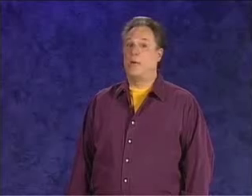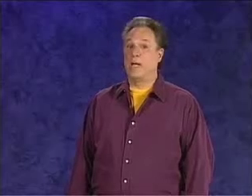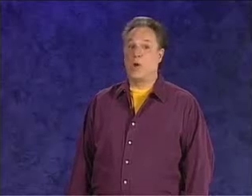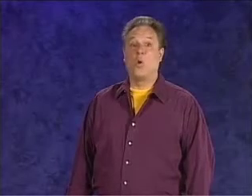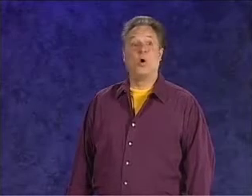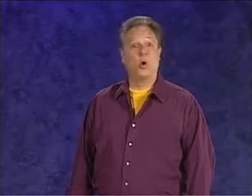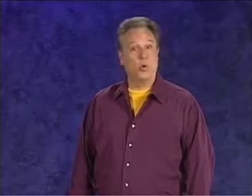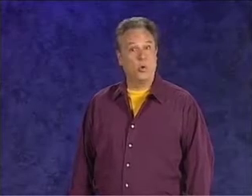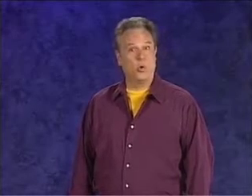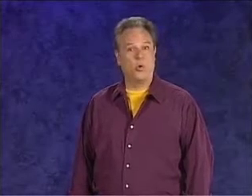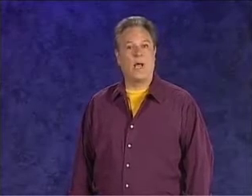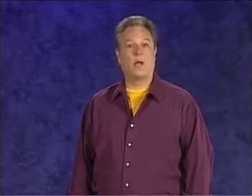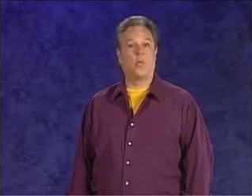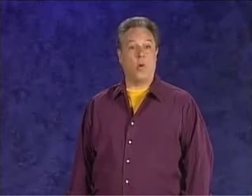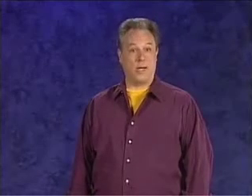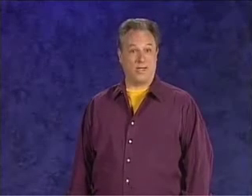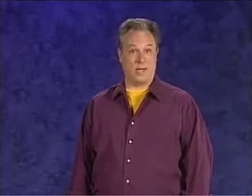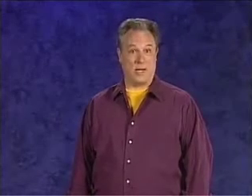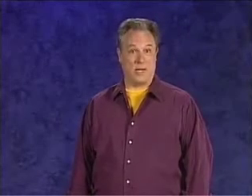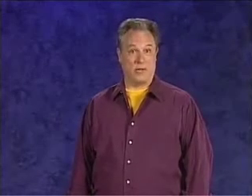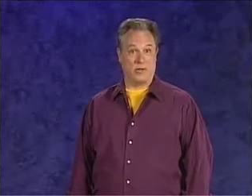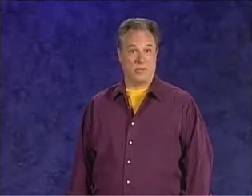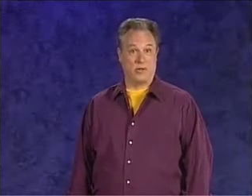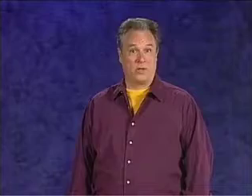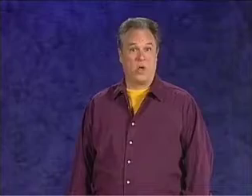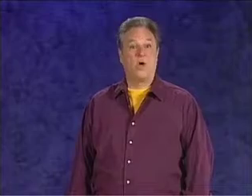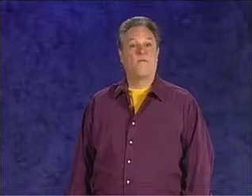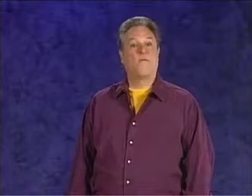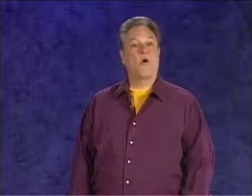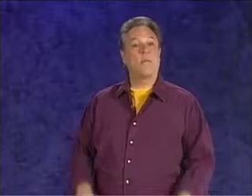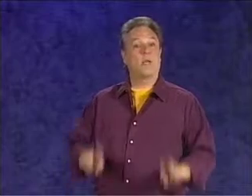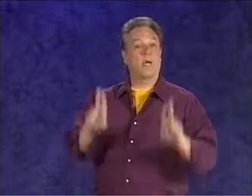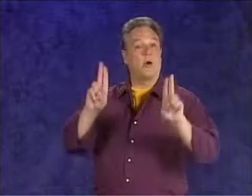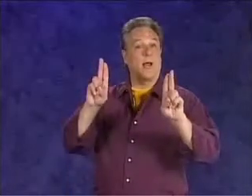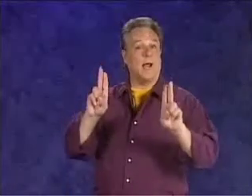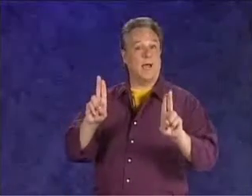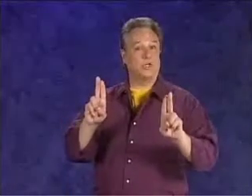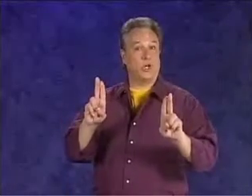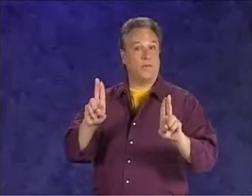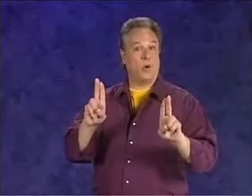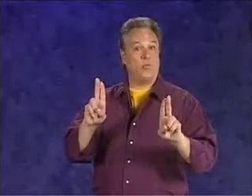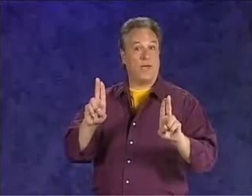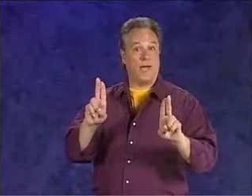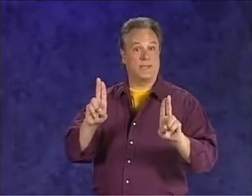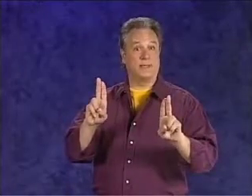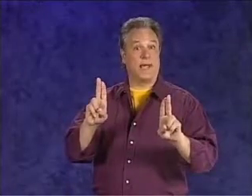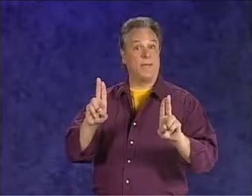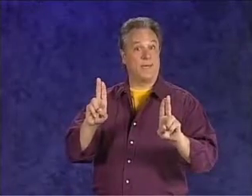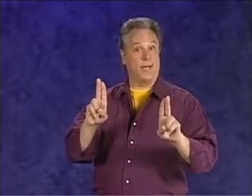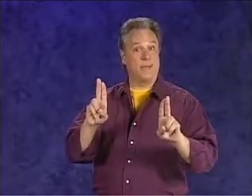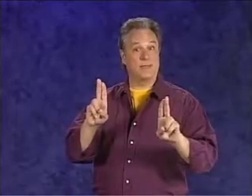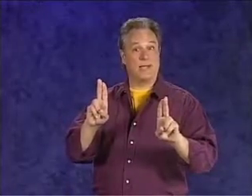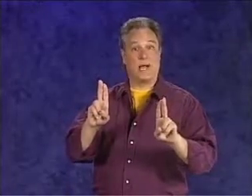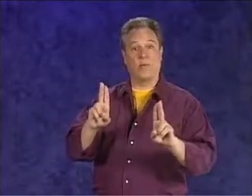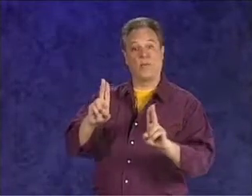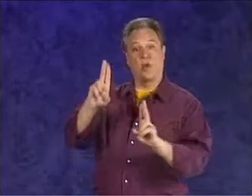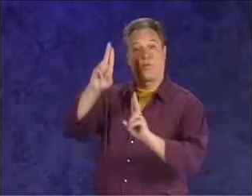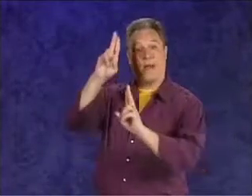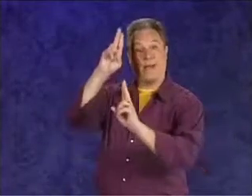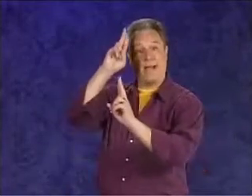We know who and what to honor. Form the letter H on both hands and begin the sign with your right